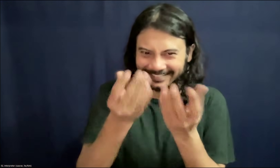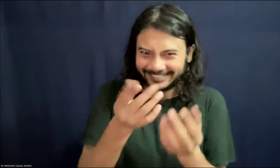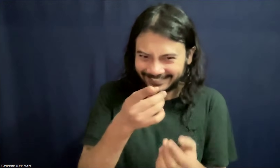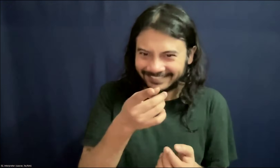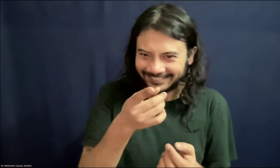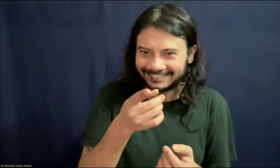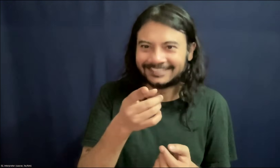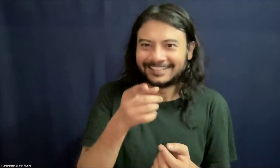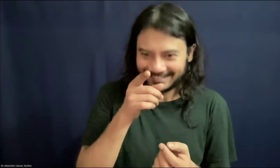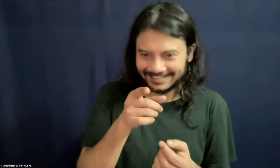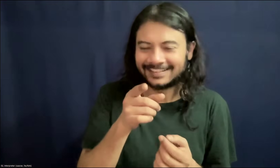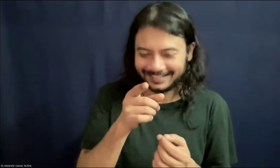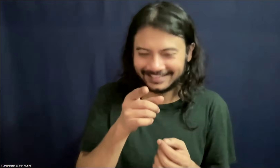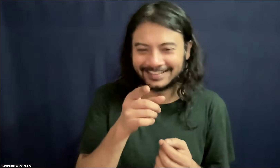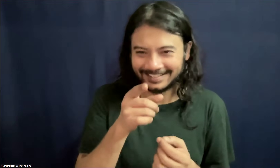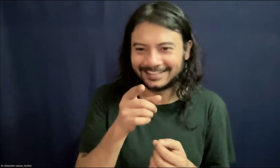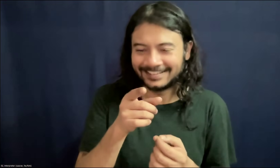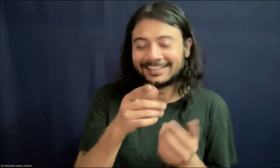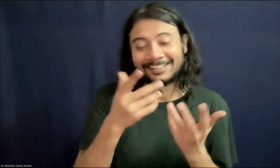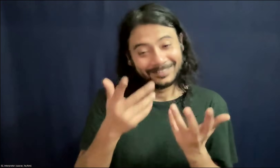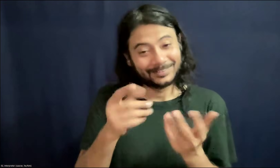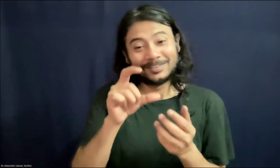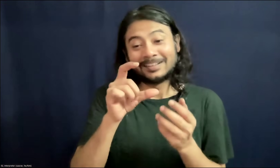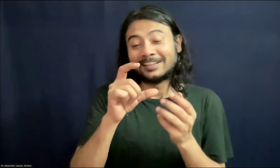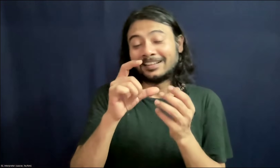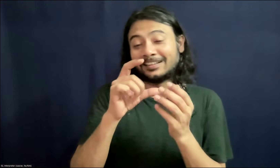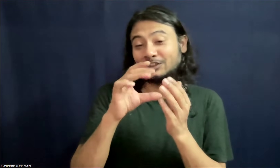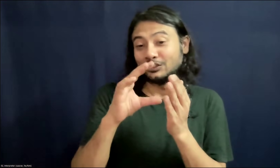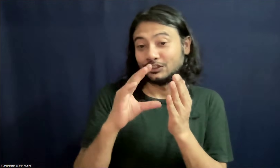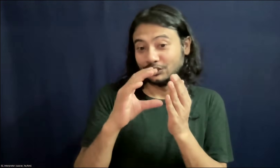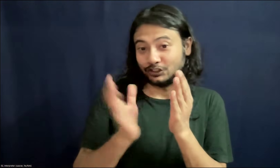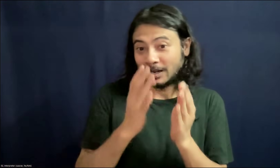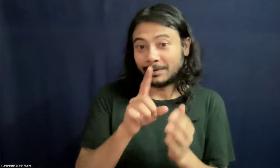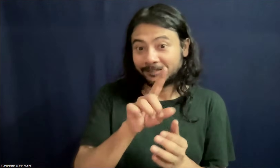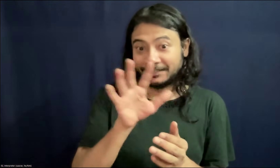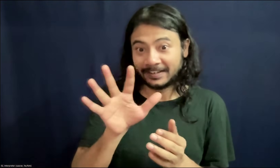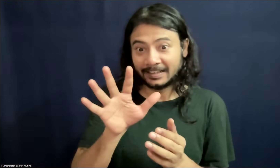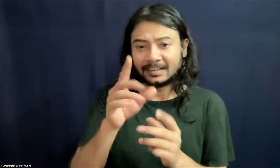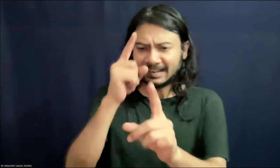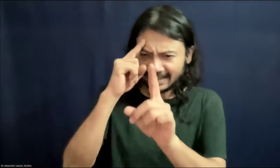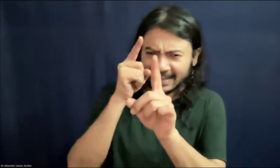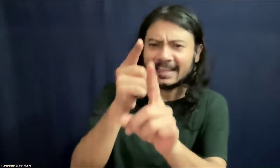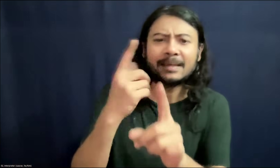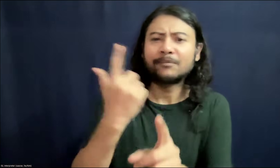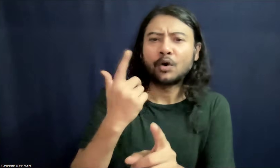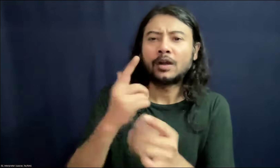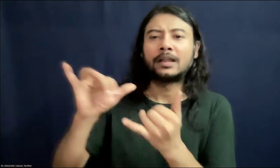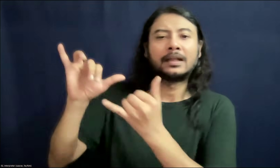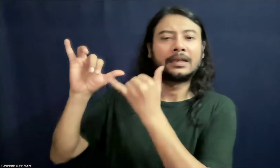So the purpose of this entire chapter is accepting that there is nobody above Krishna.